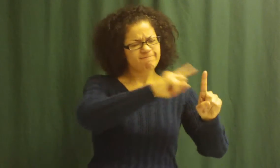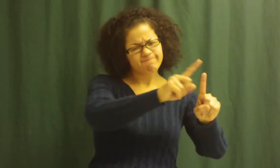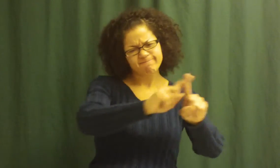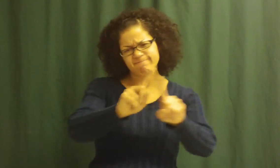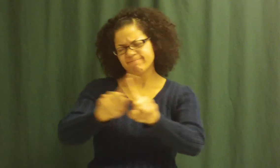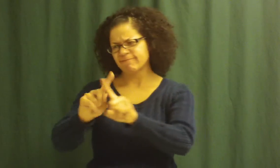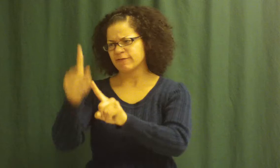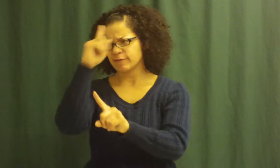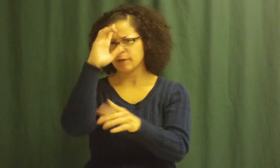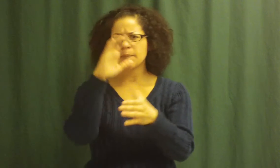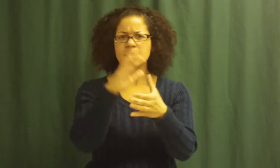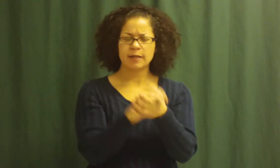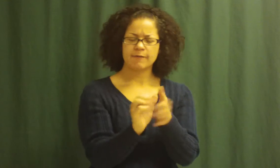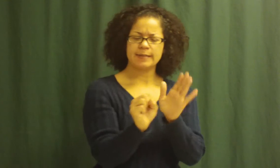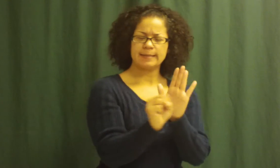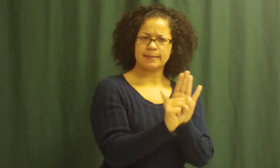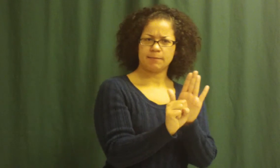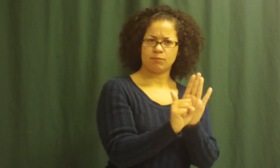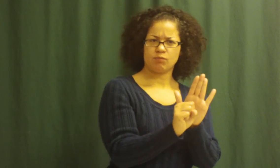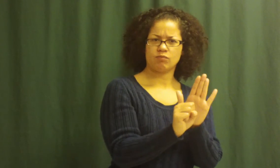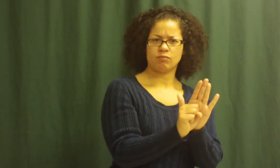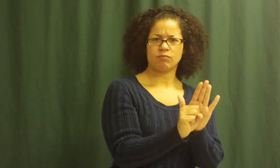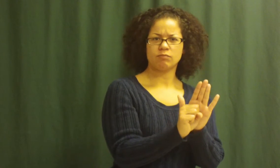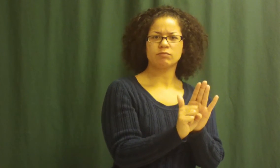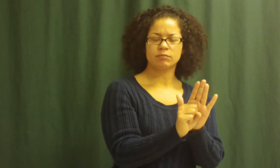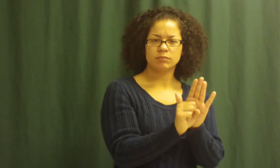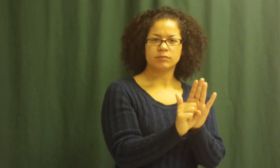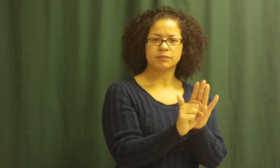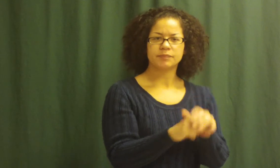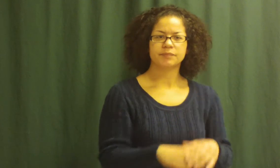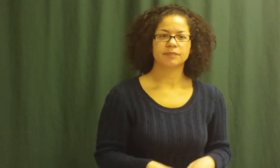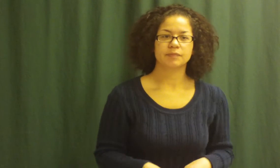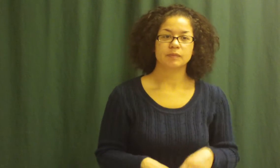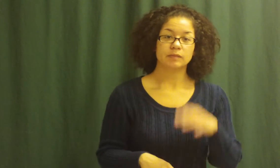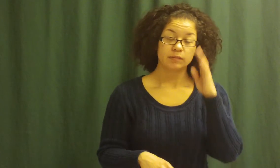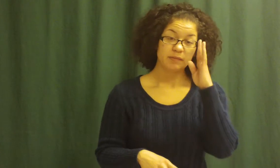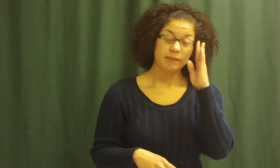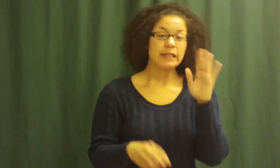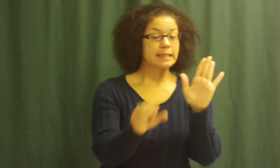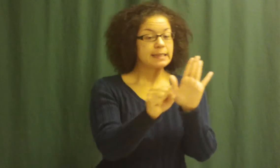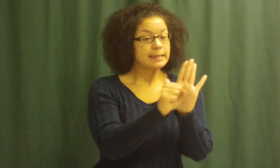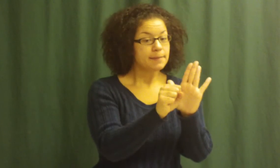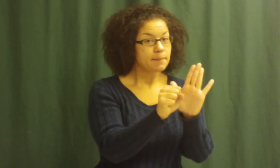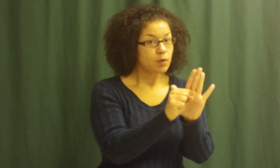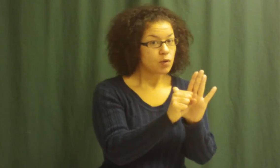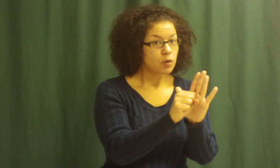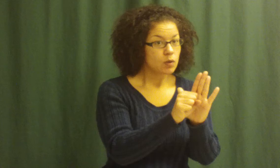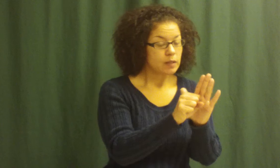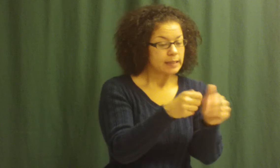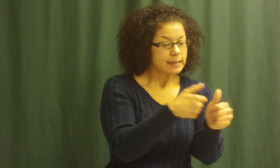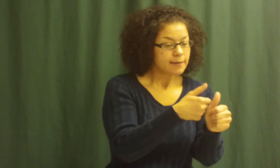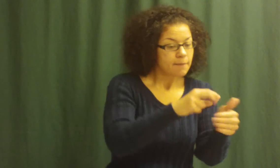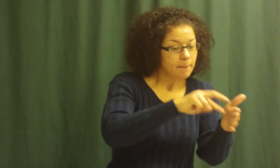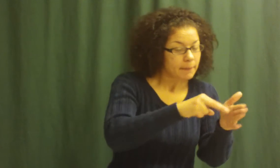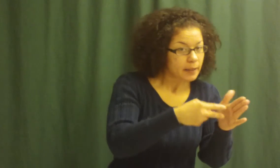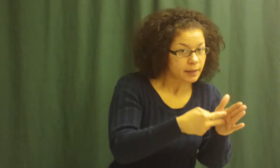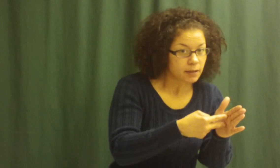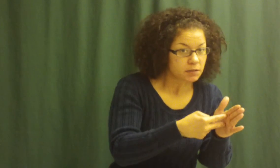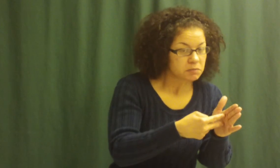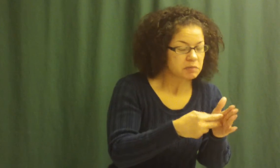Thus, as a representation of a symbol's meaning is neither instinctive nor